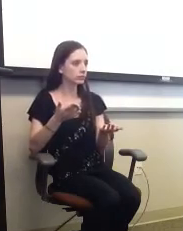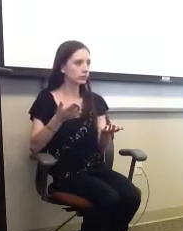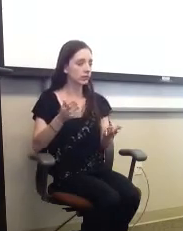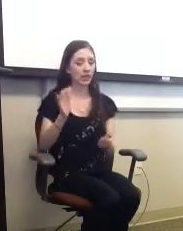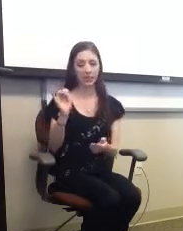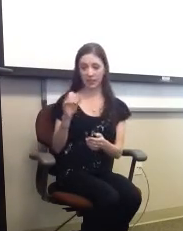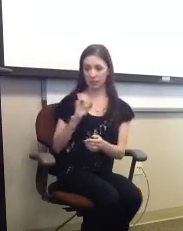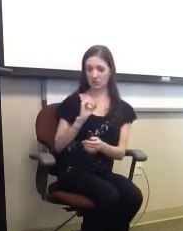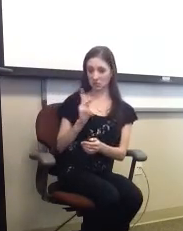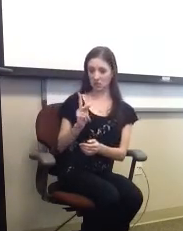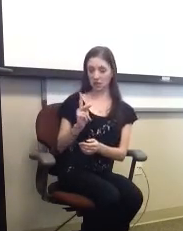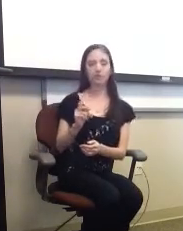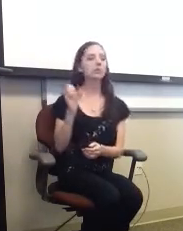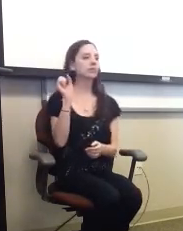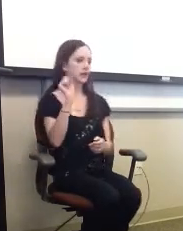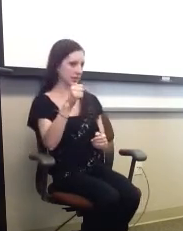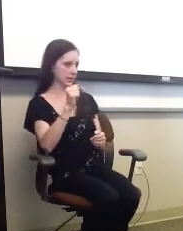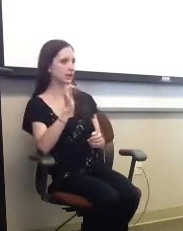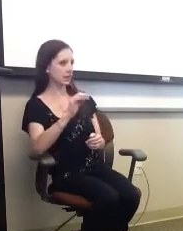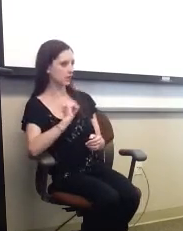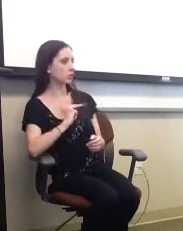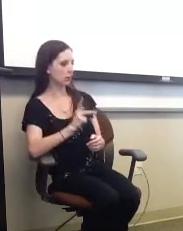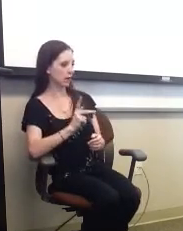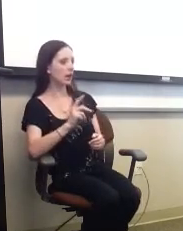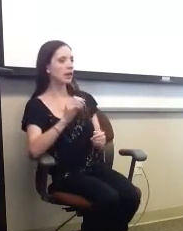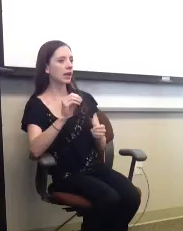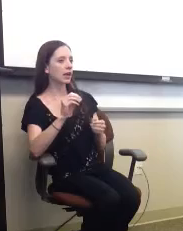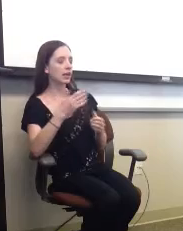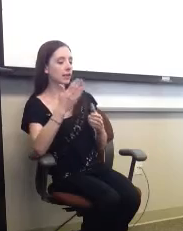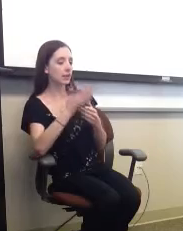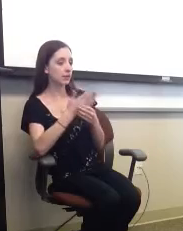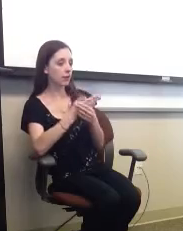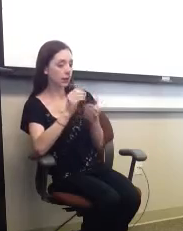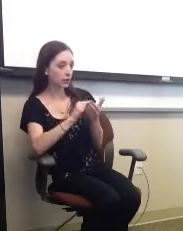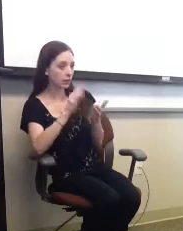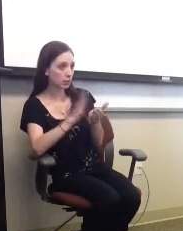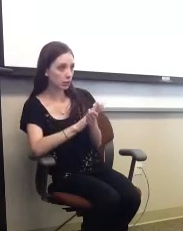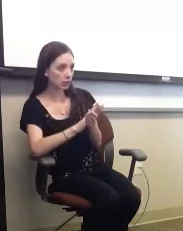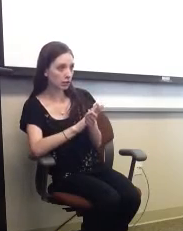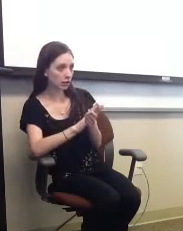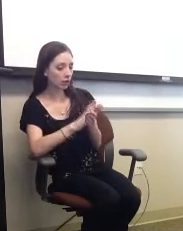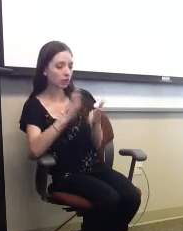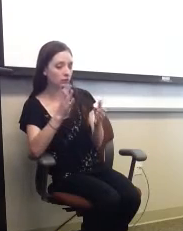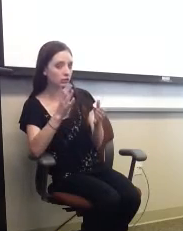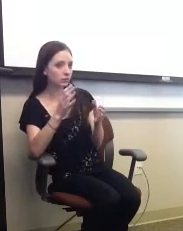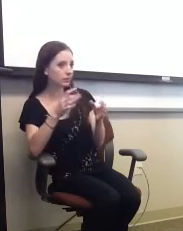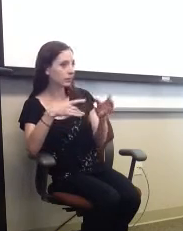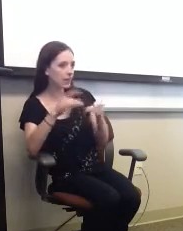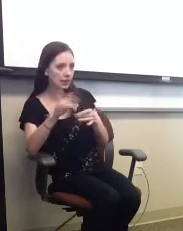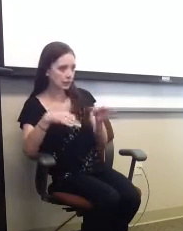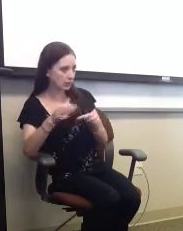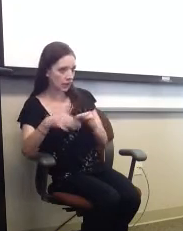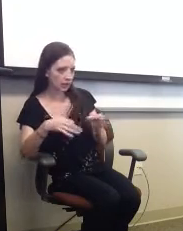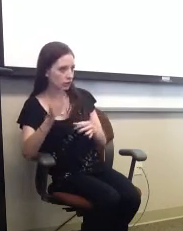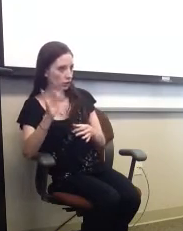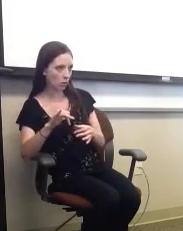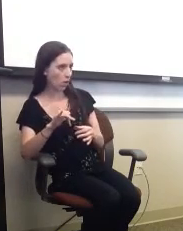put a narrative in the file that this is why they did it this way, because of a situation. Because the narrative says, we're not gonna